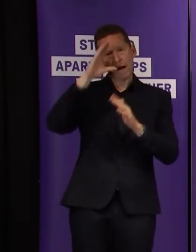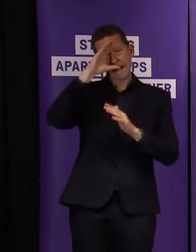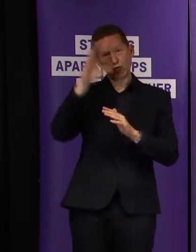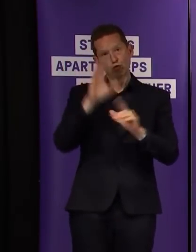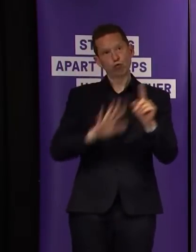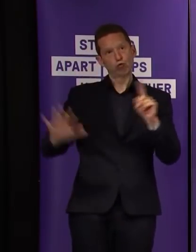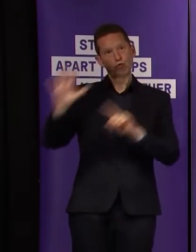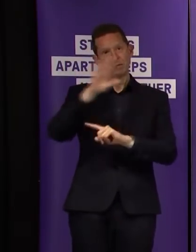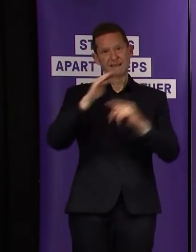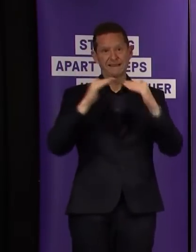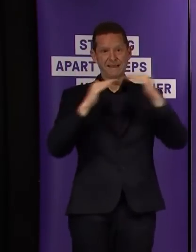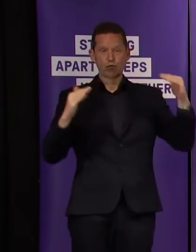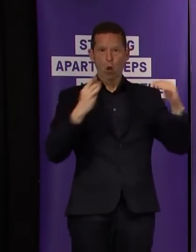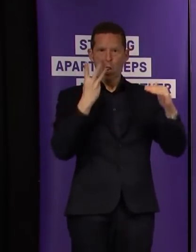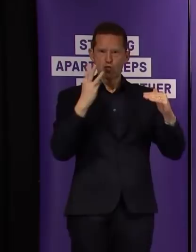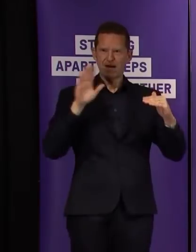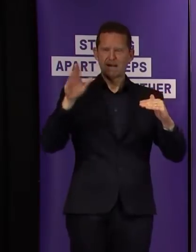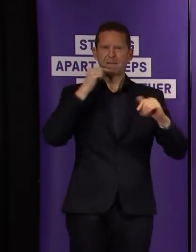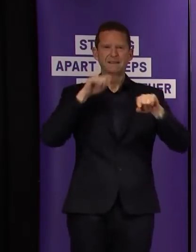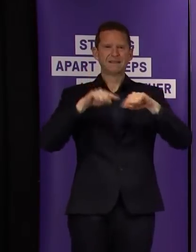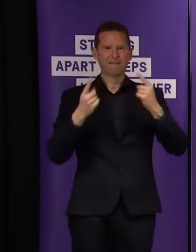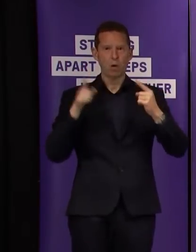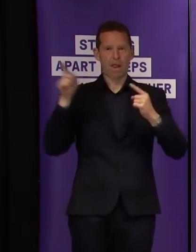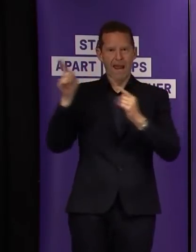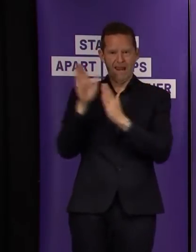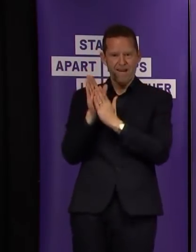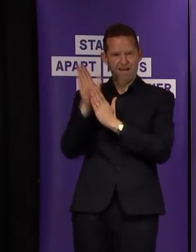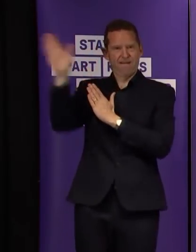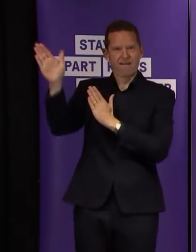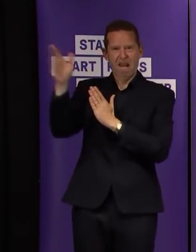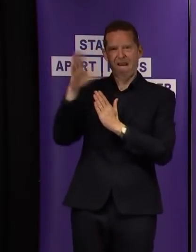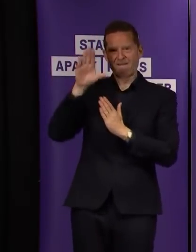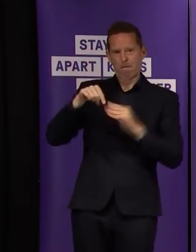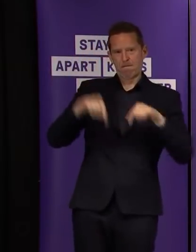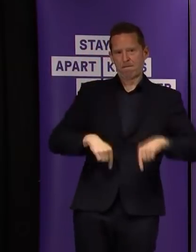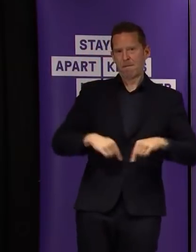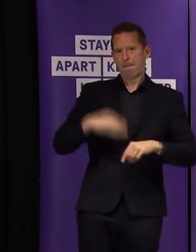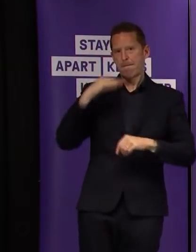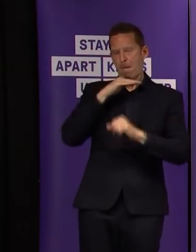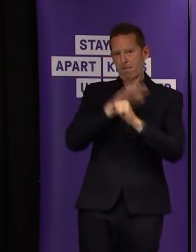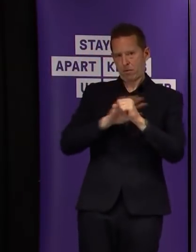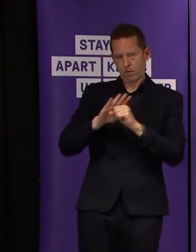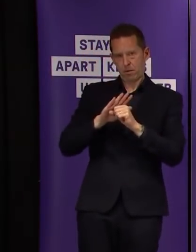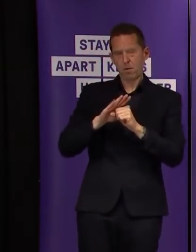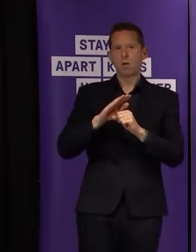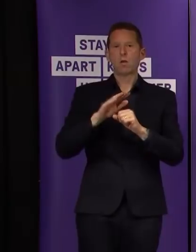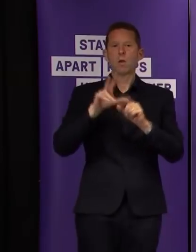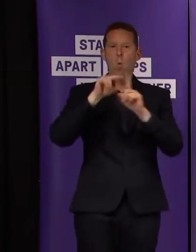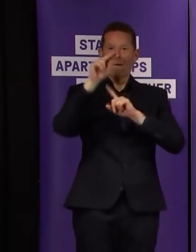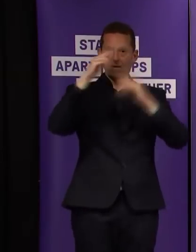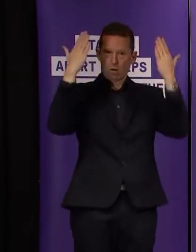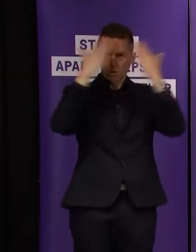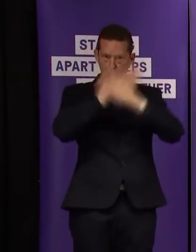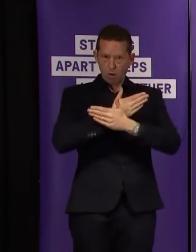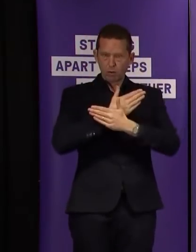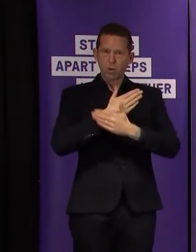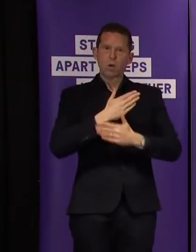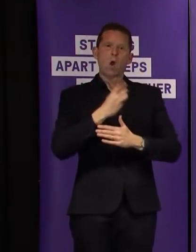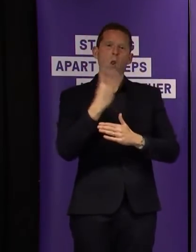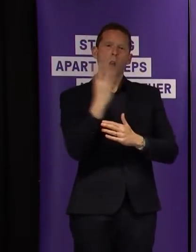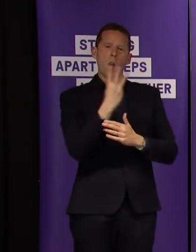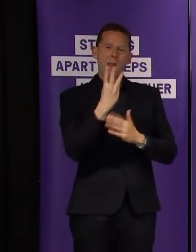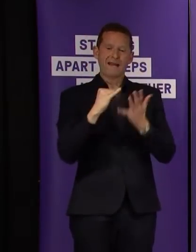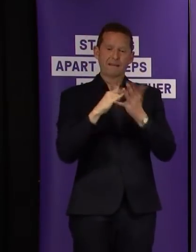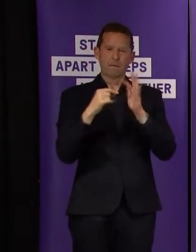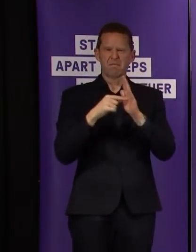and regional Victoria is essentially a step ahead of metropolitan Melbourne, from 11:59pm on the 13th of